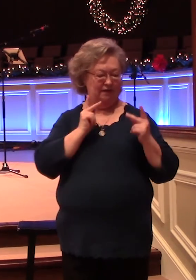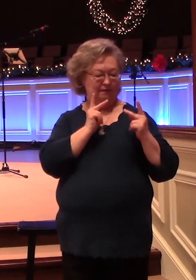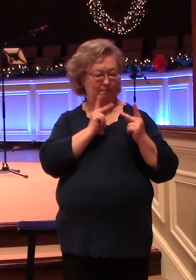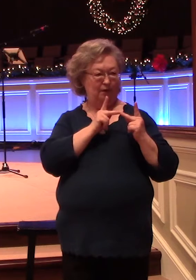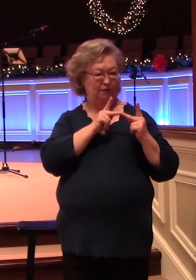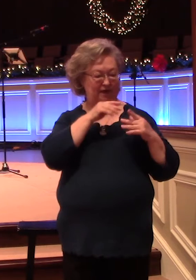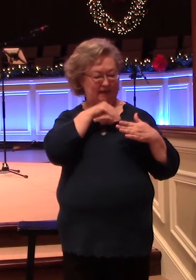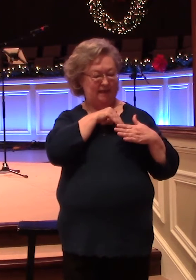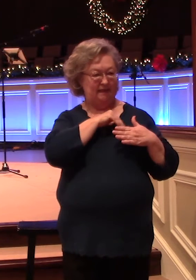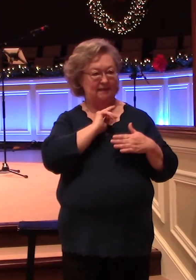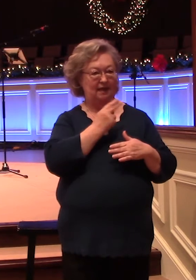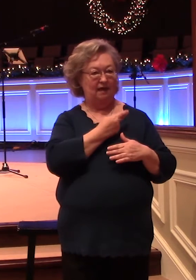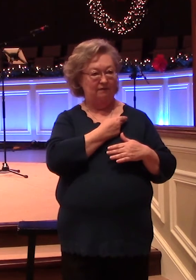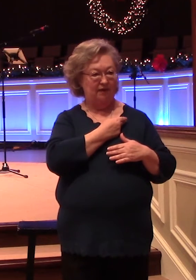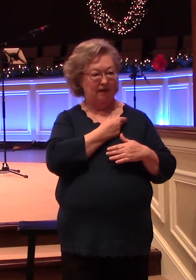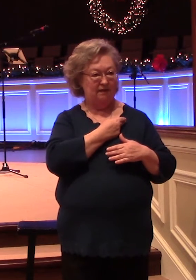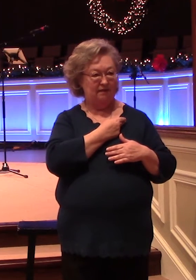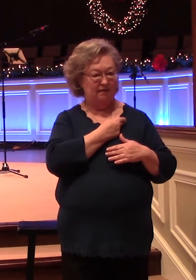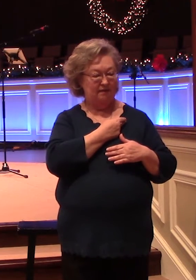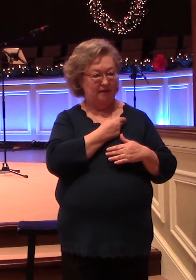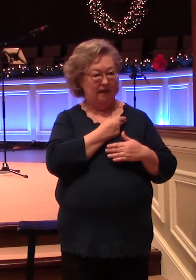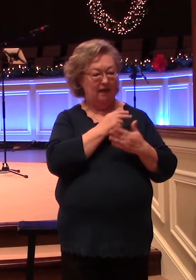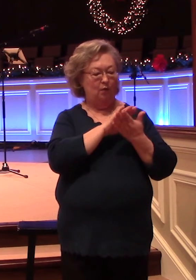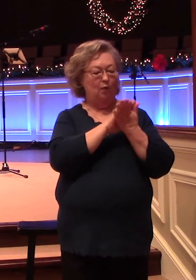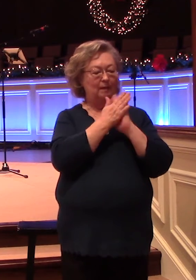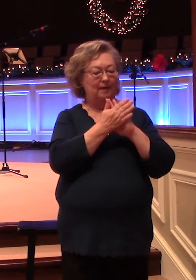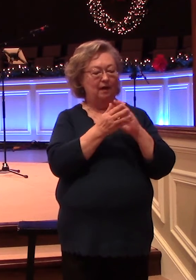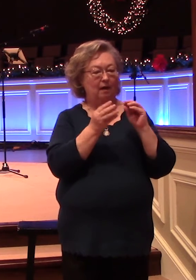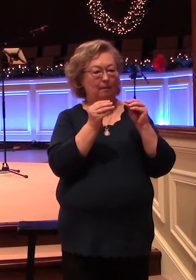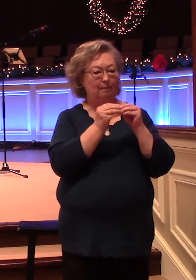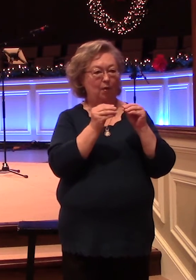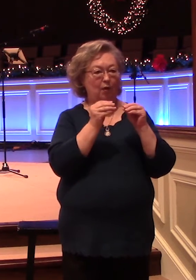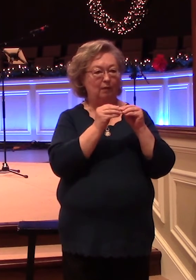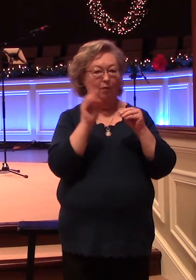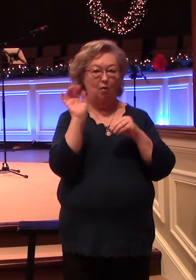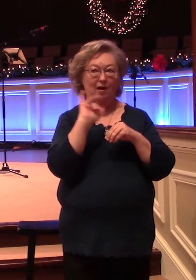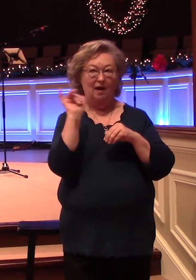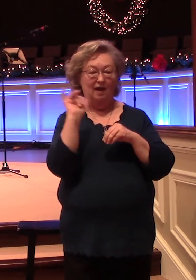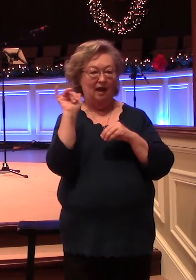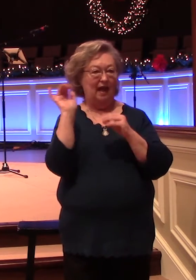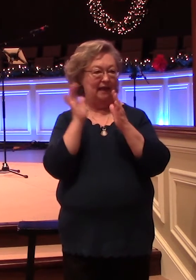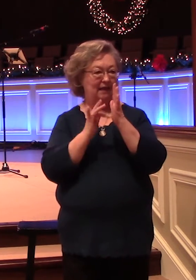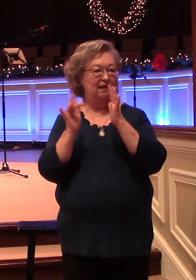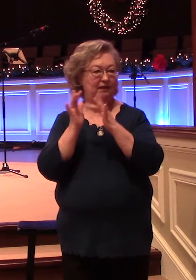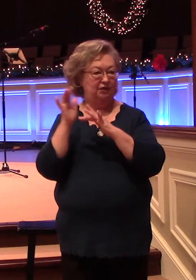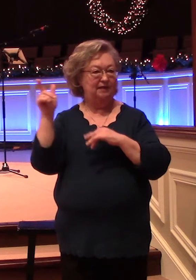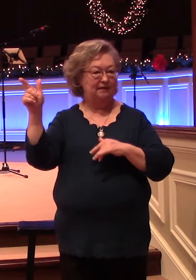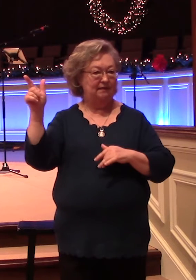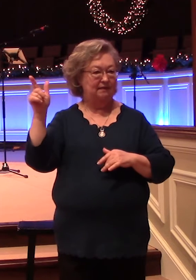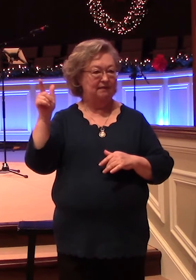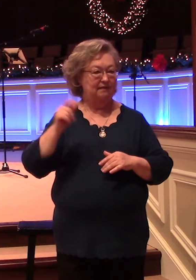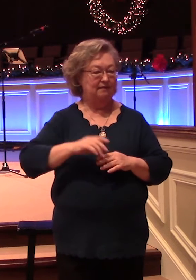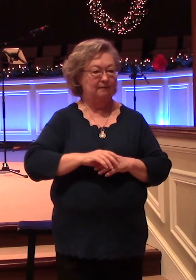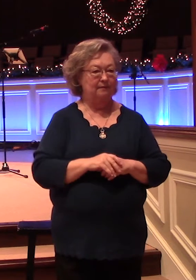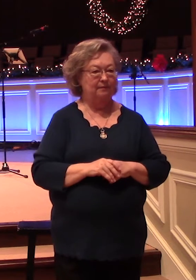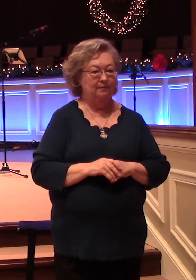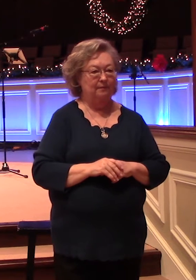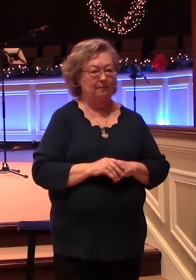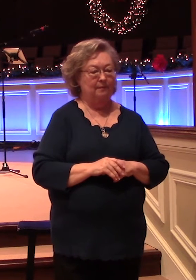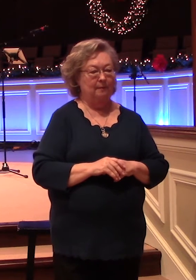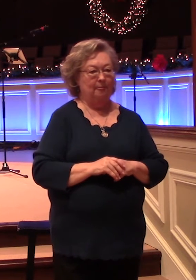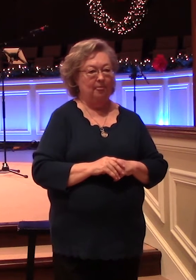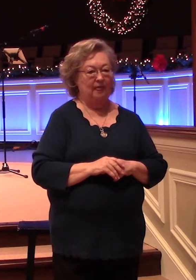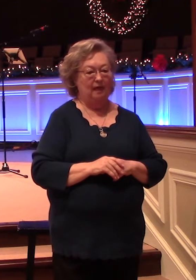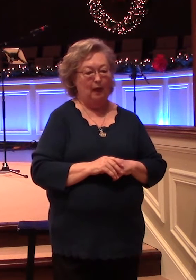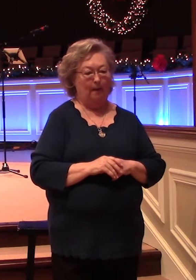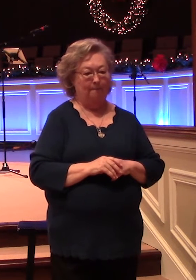us. We look more and more, by the work of the Spirit, we look more and more and more like Christ. I love this